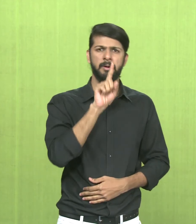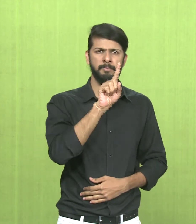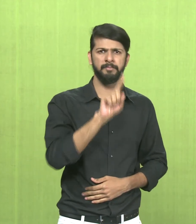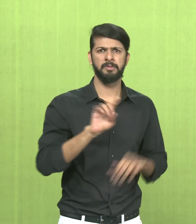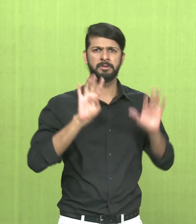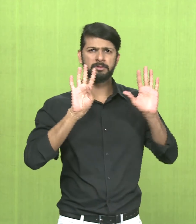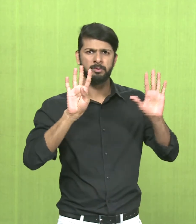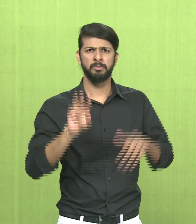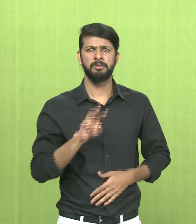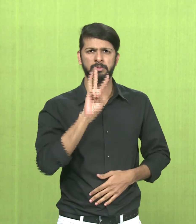Period